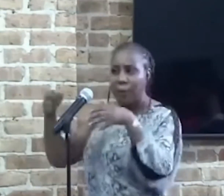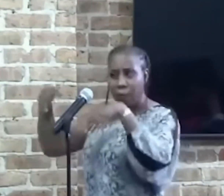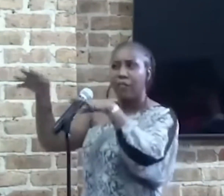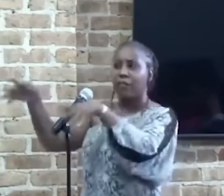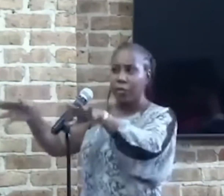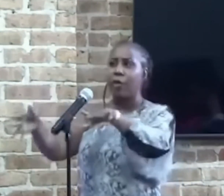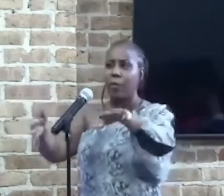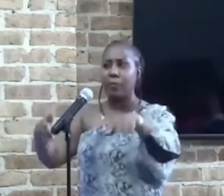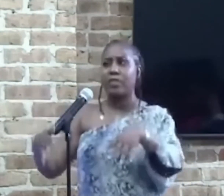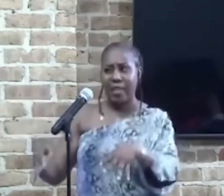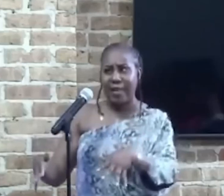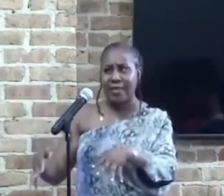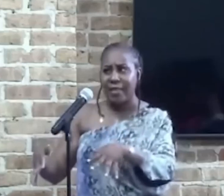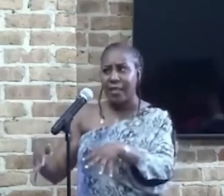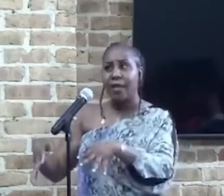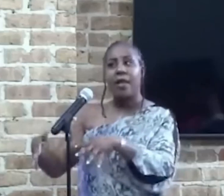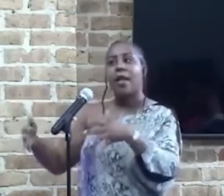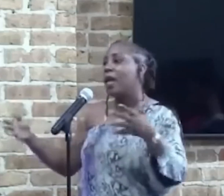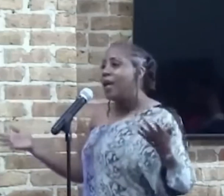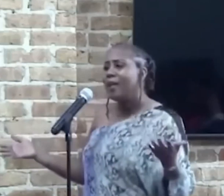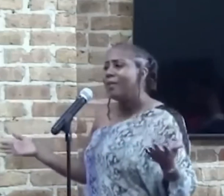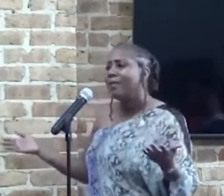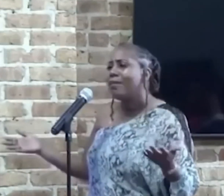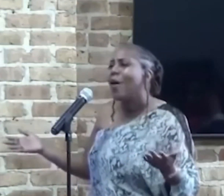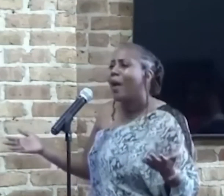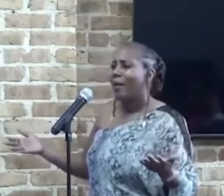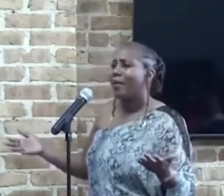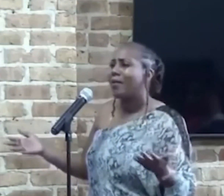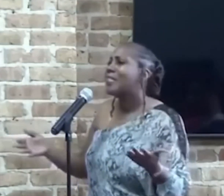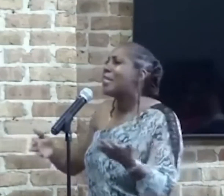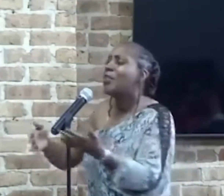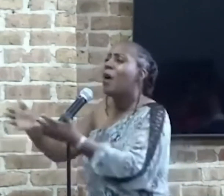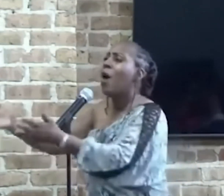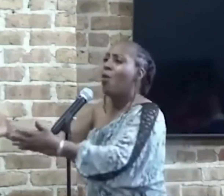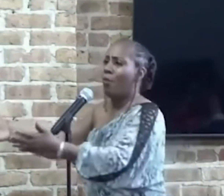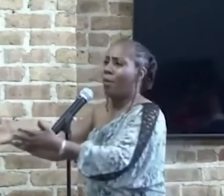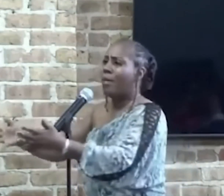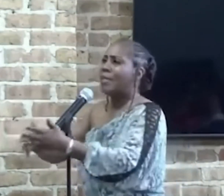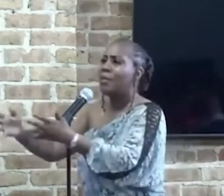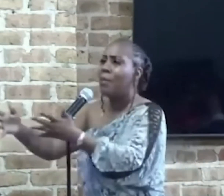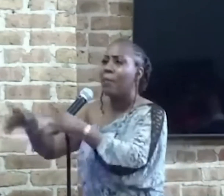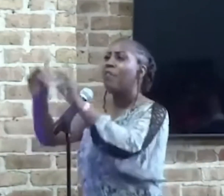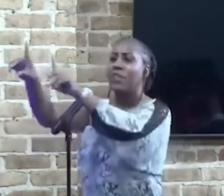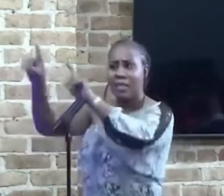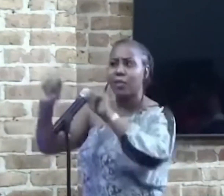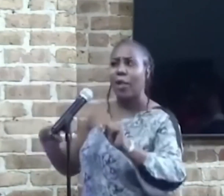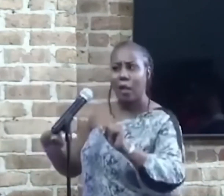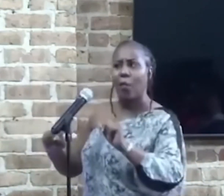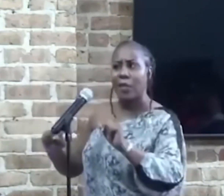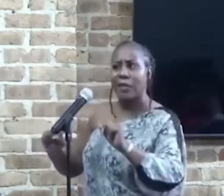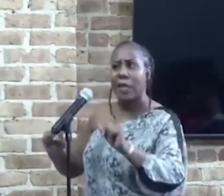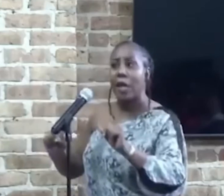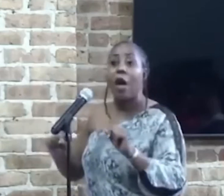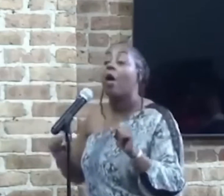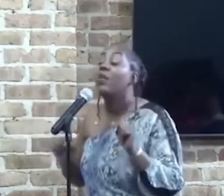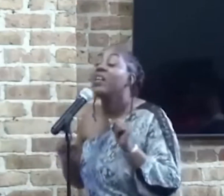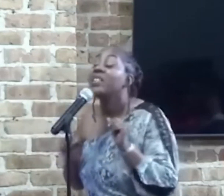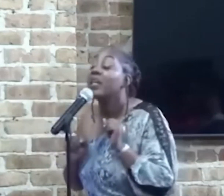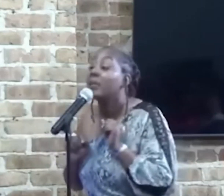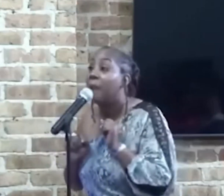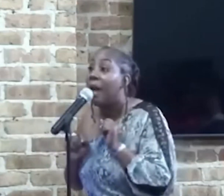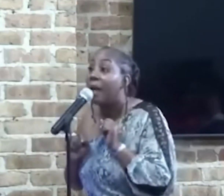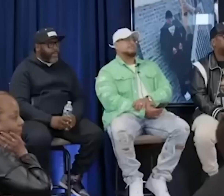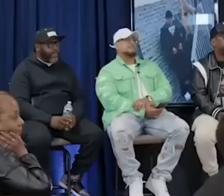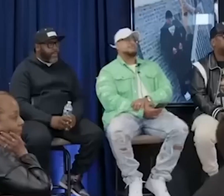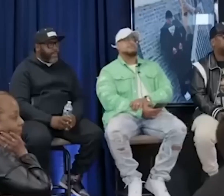there's paperwork floating on people's desk. And why? Send them home. Send them back. But Venezuela already said, oh, we're not